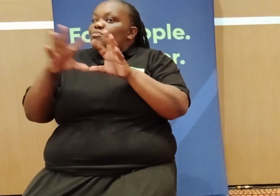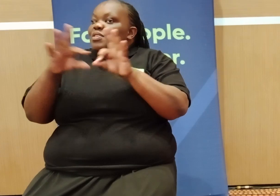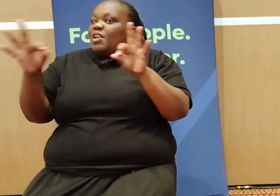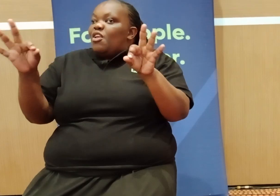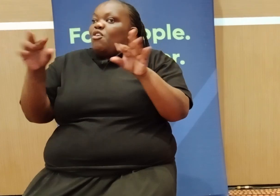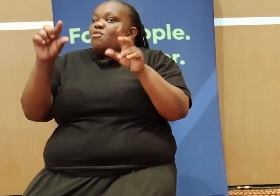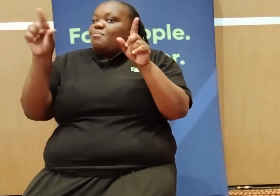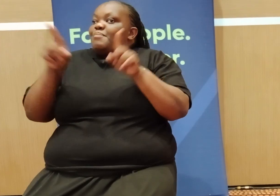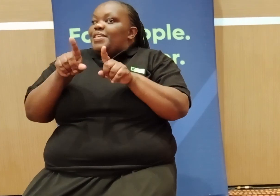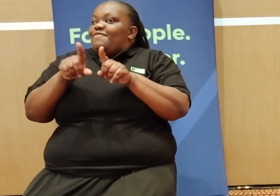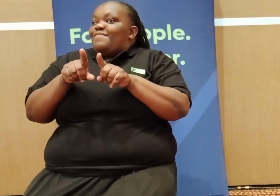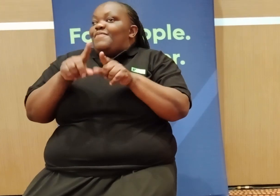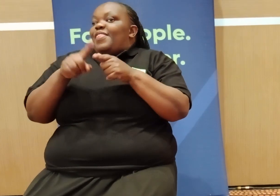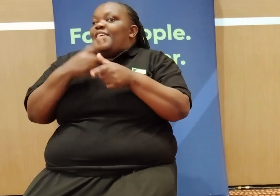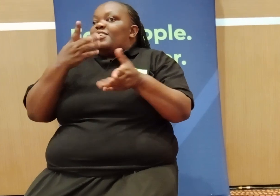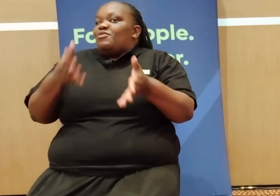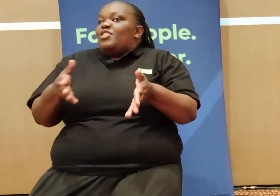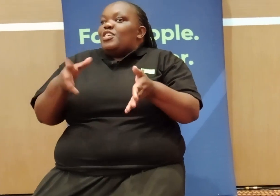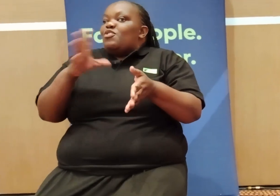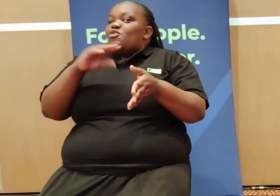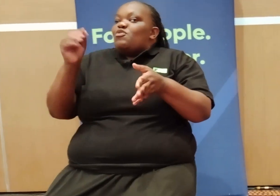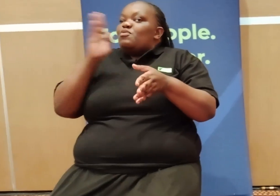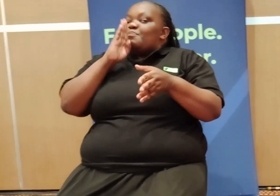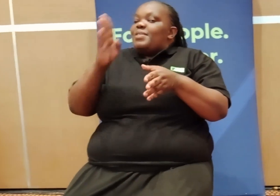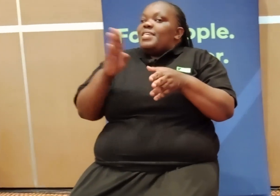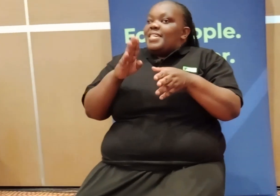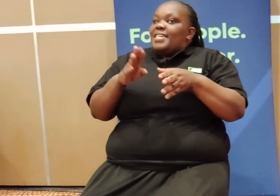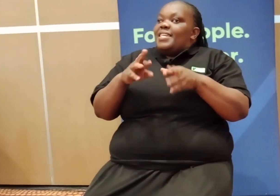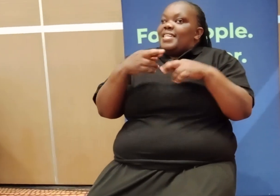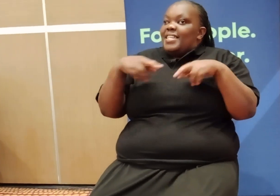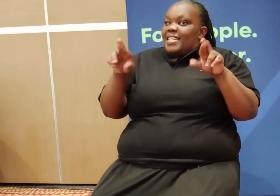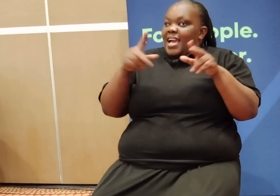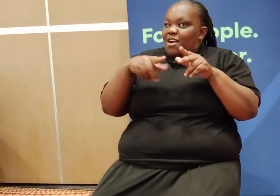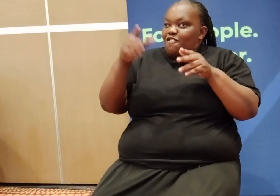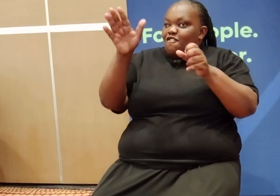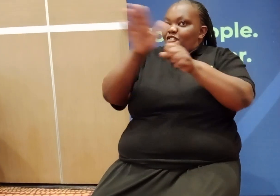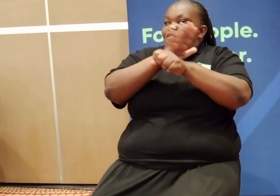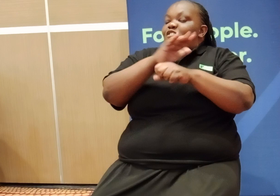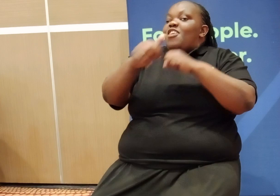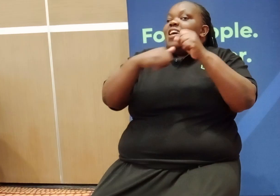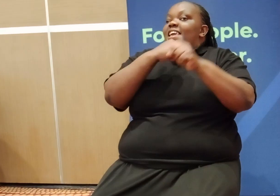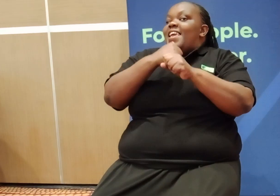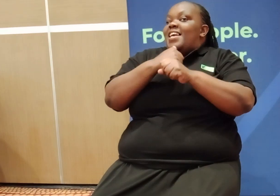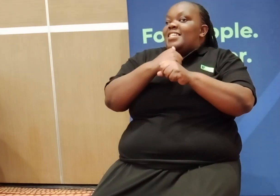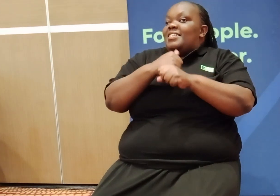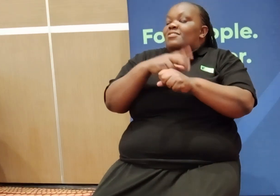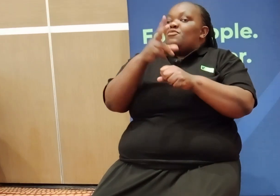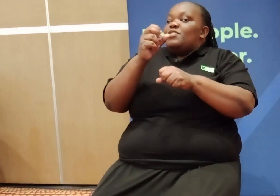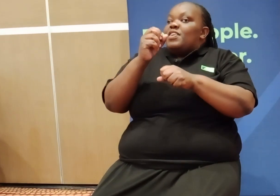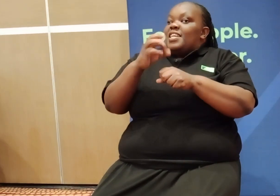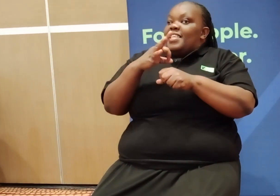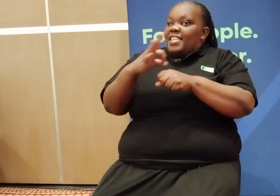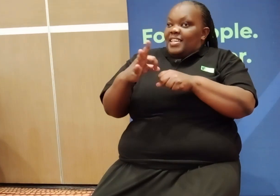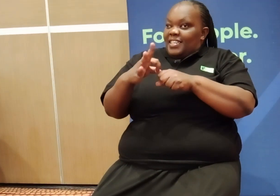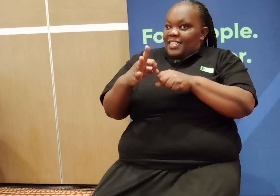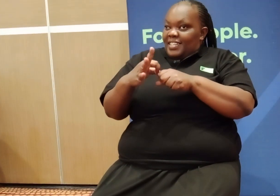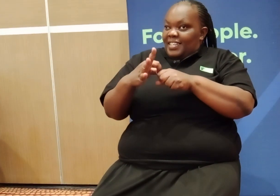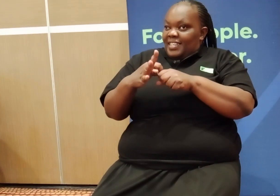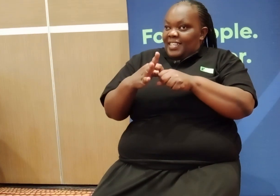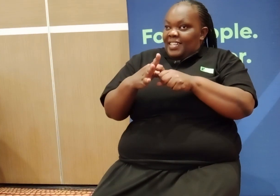brief. And today we are going to be releasing our full year results for 2023. And as is